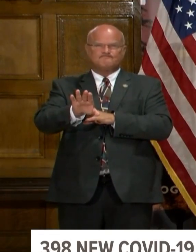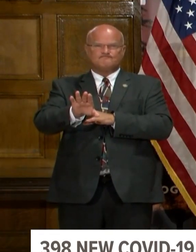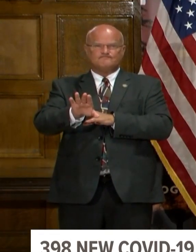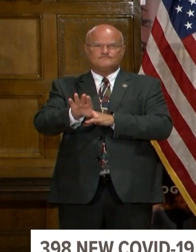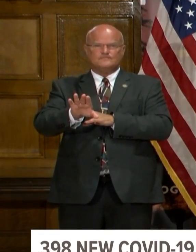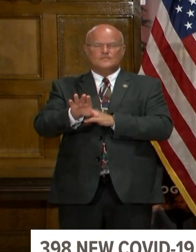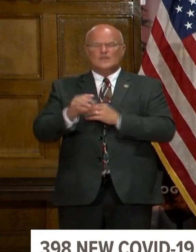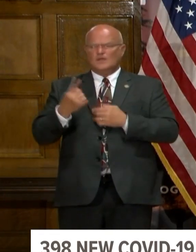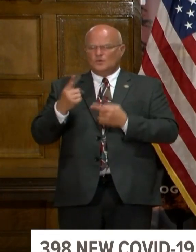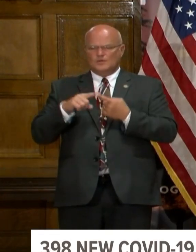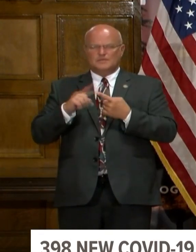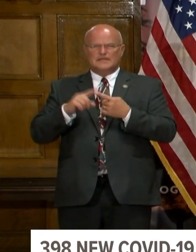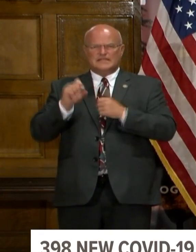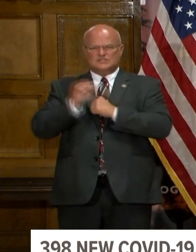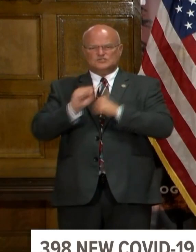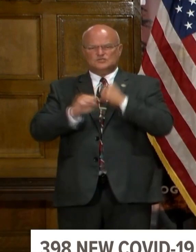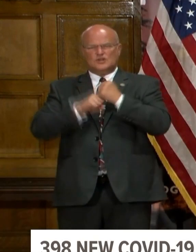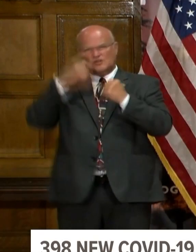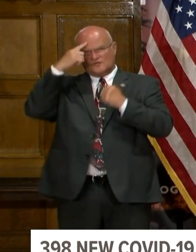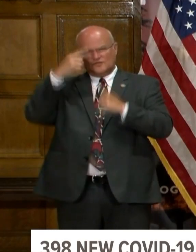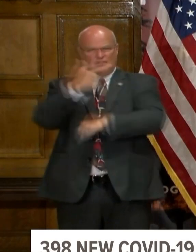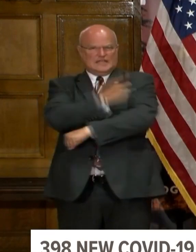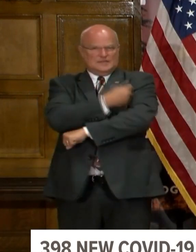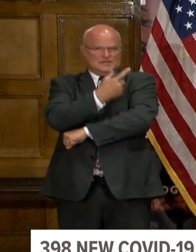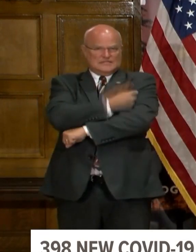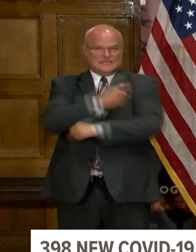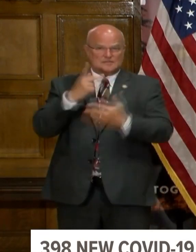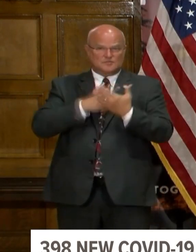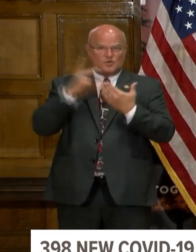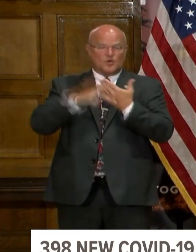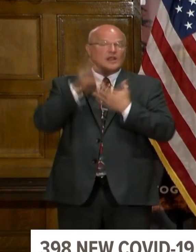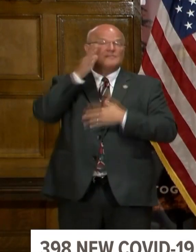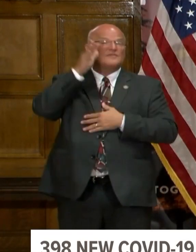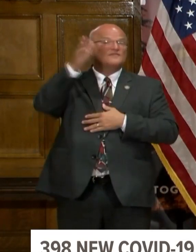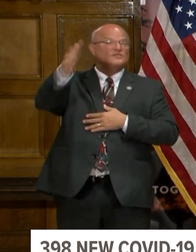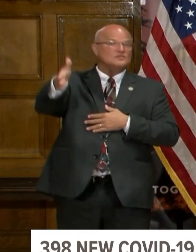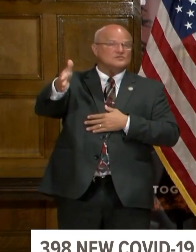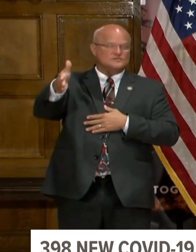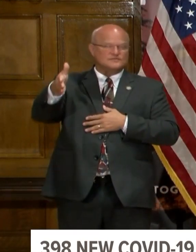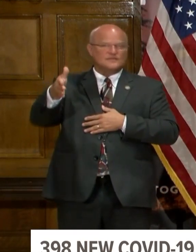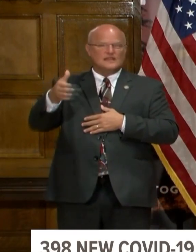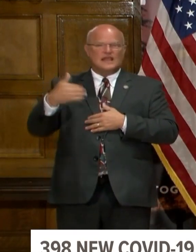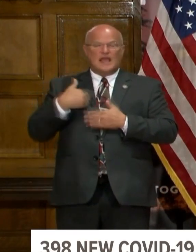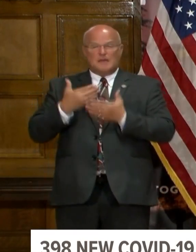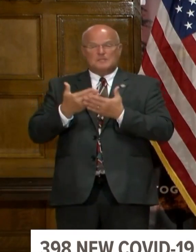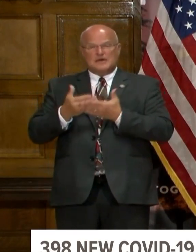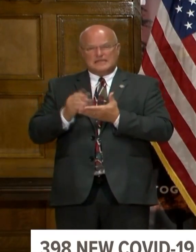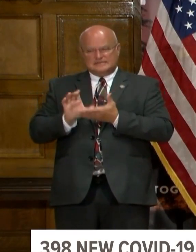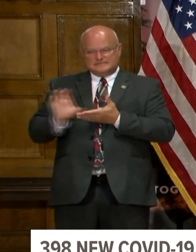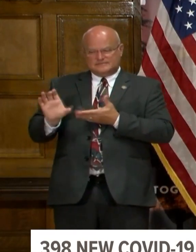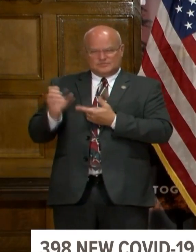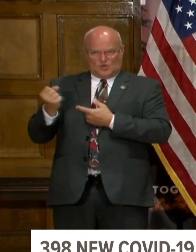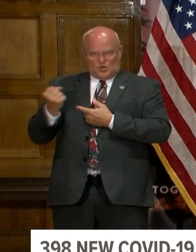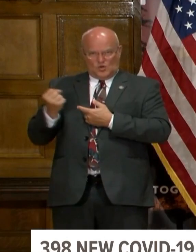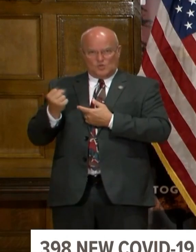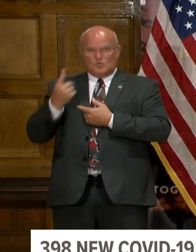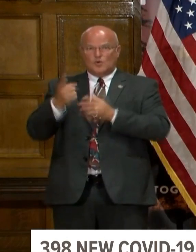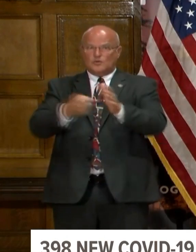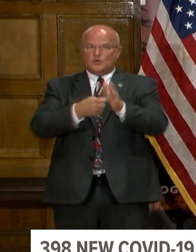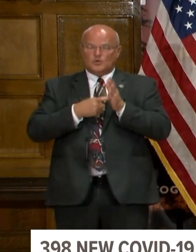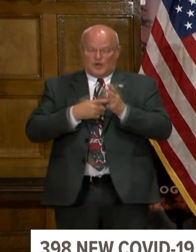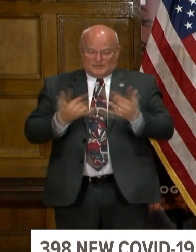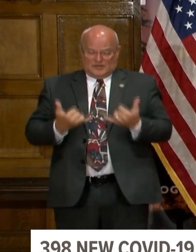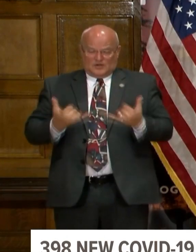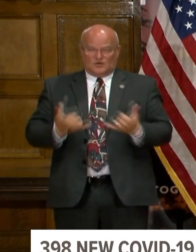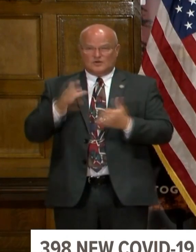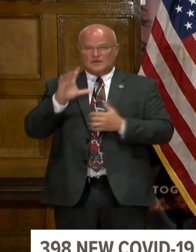one of them would be a structure for our immunization program in the future. And we have some money set aside, but one of the requirements of the